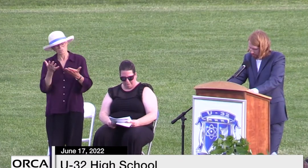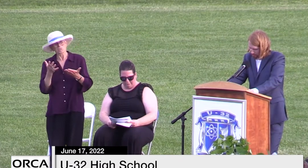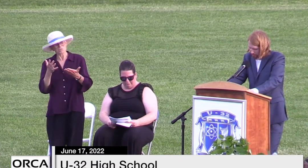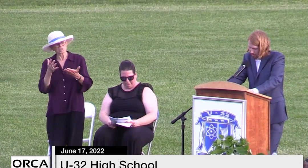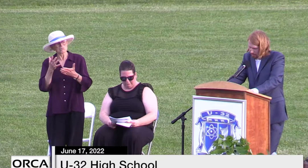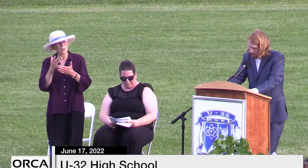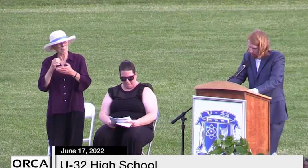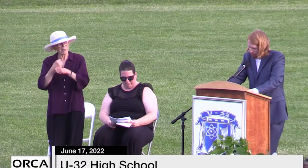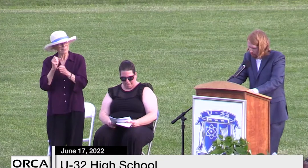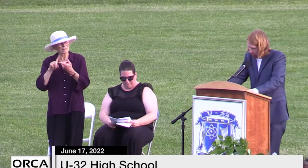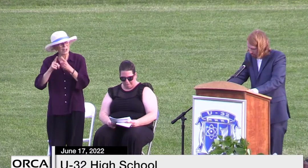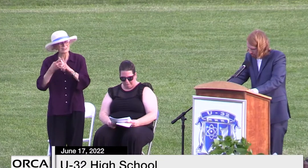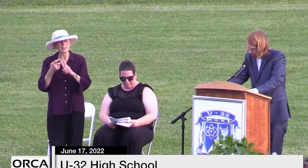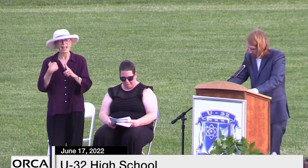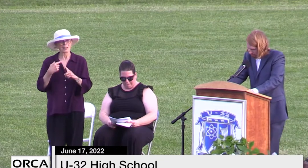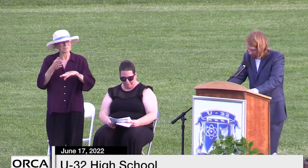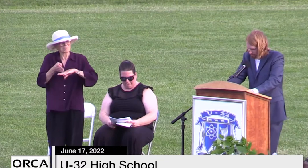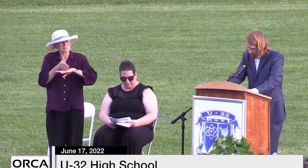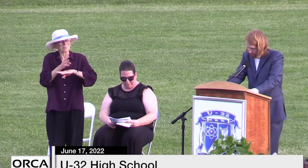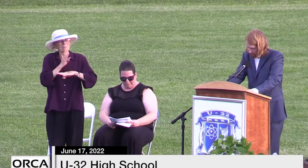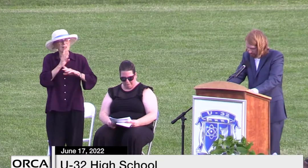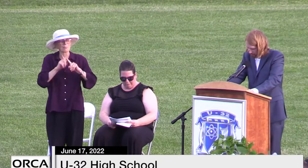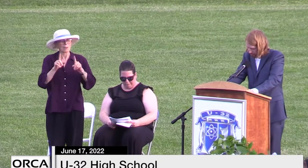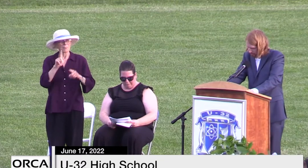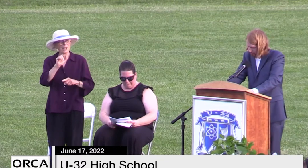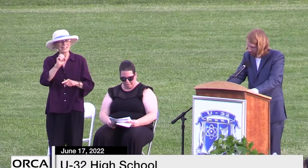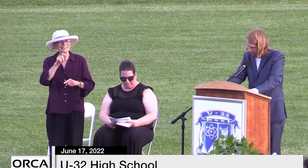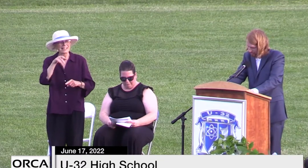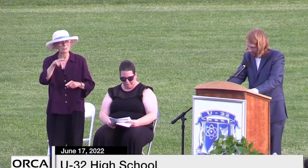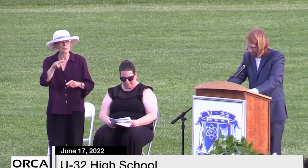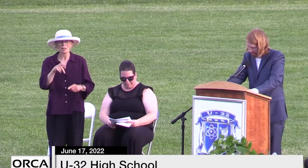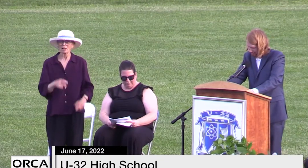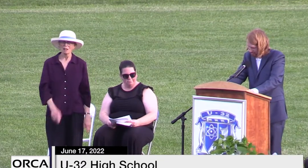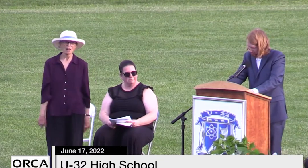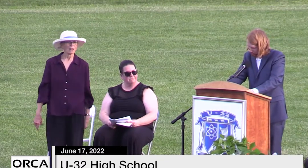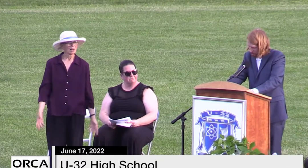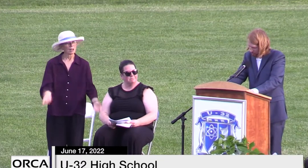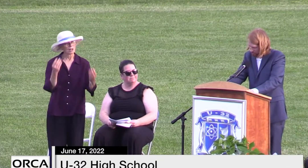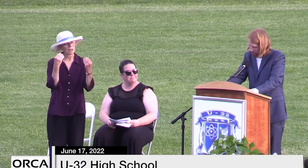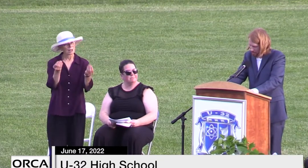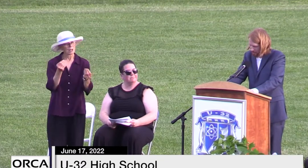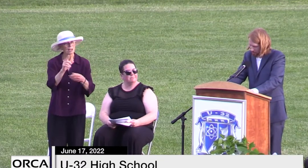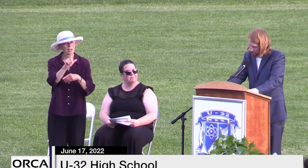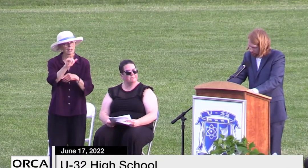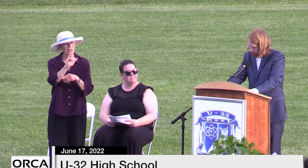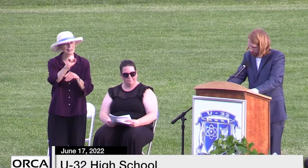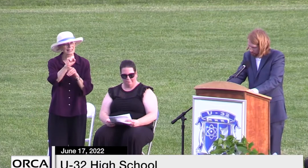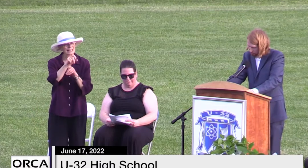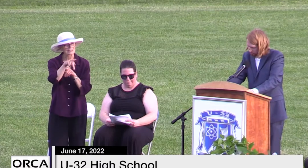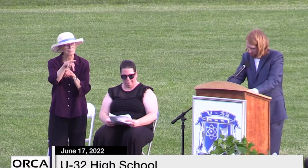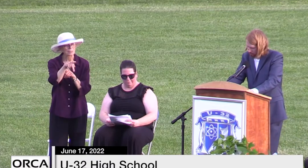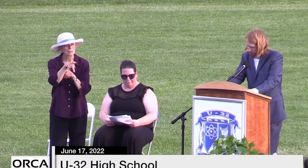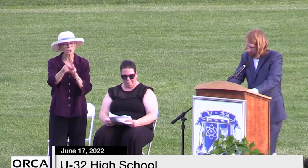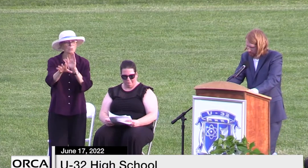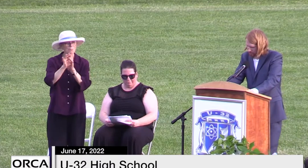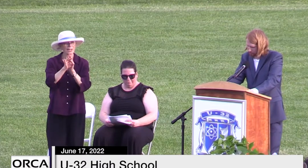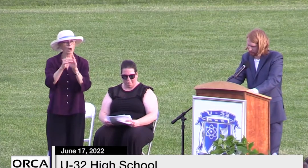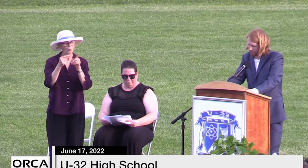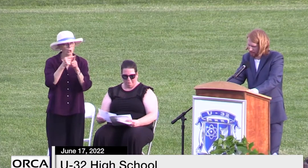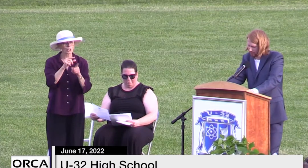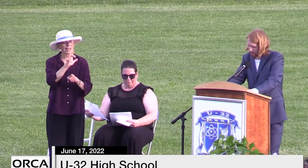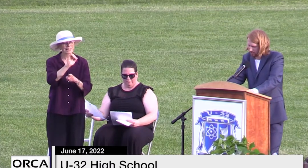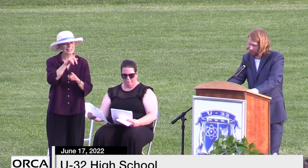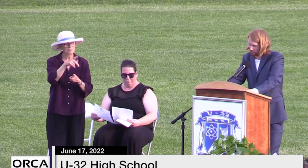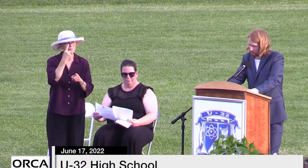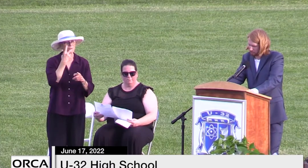better at speaking. However, my lisp still stuck around. Can we take a second to acknowledge how the chosen words to describe speech